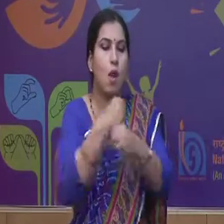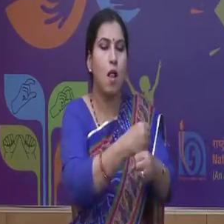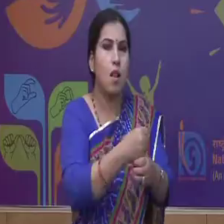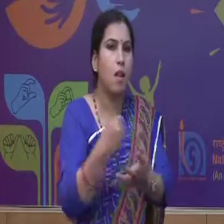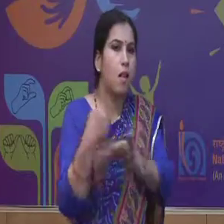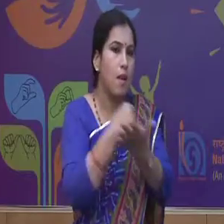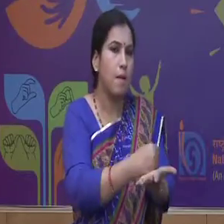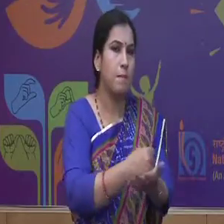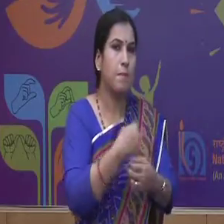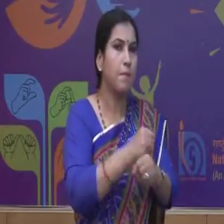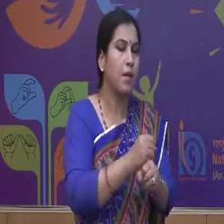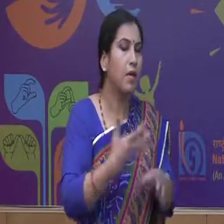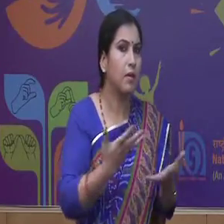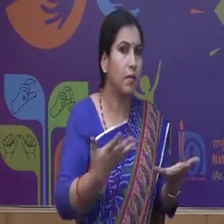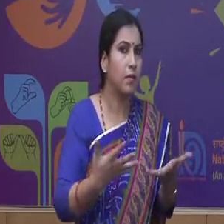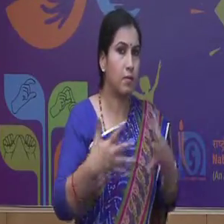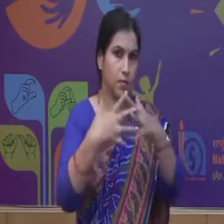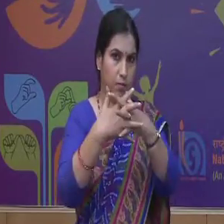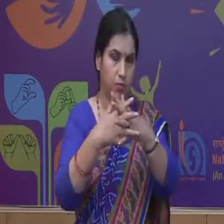by Wellesley